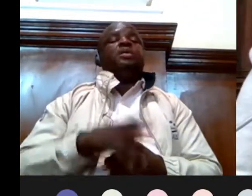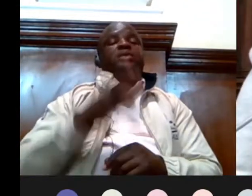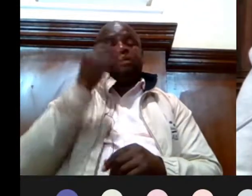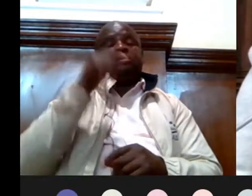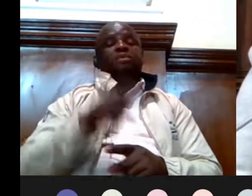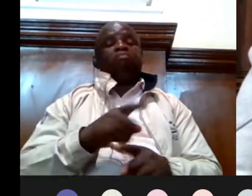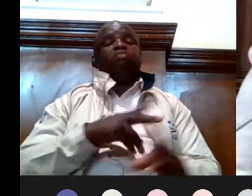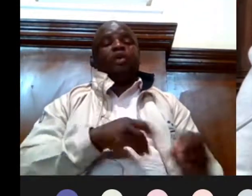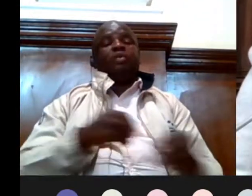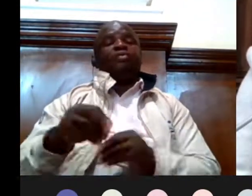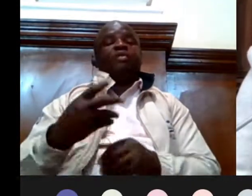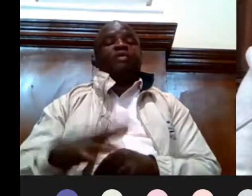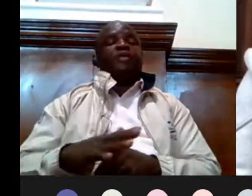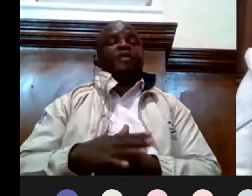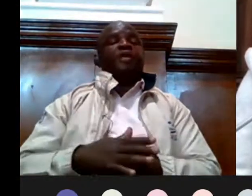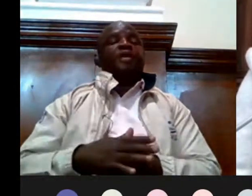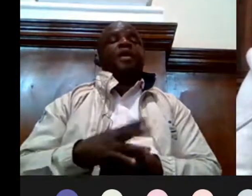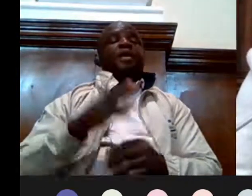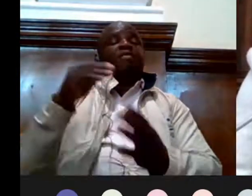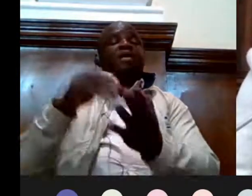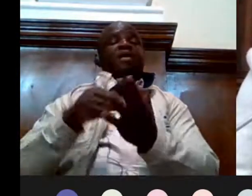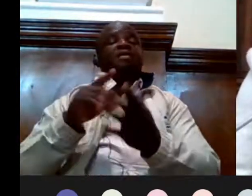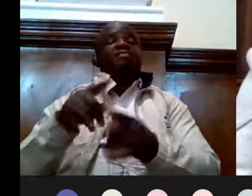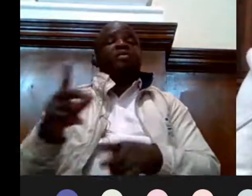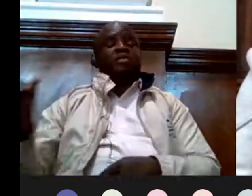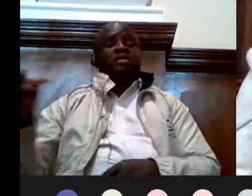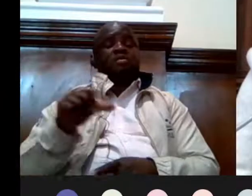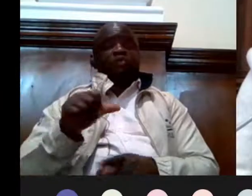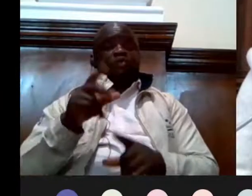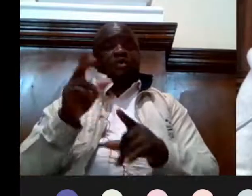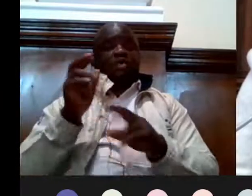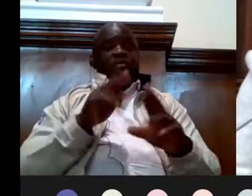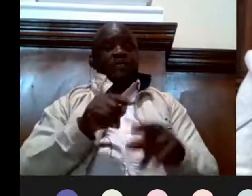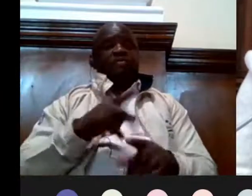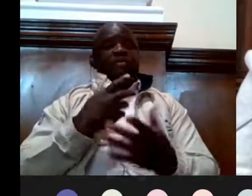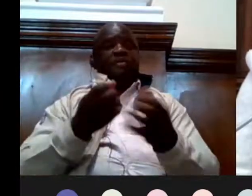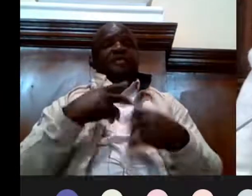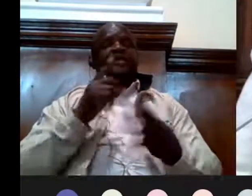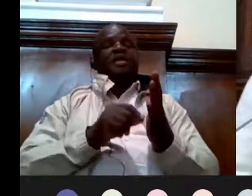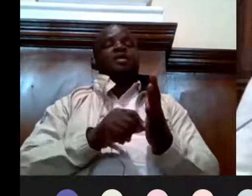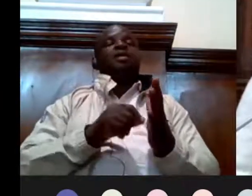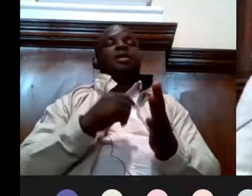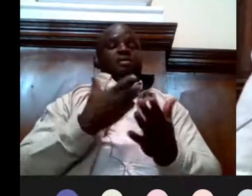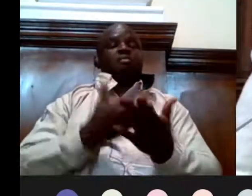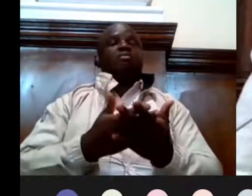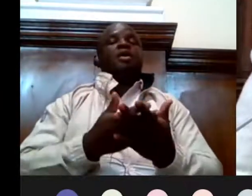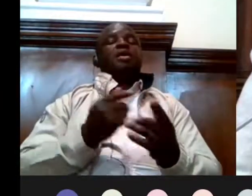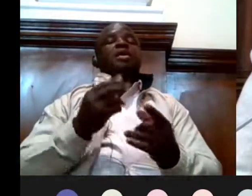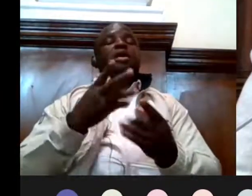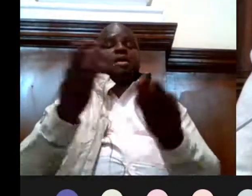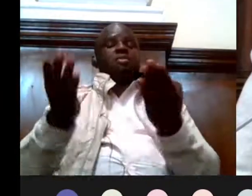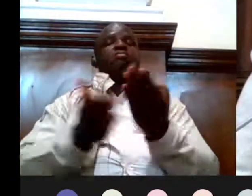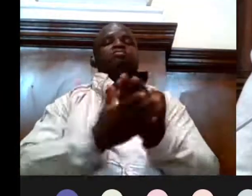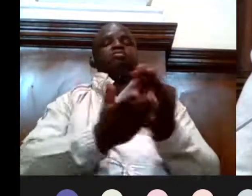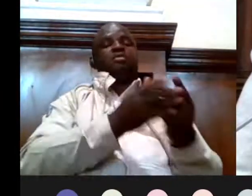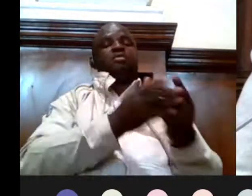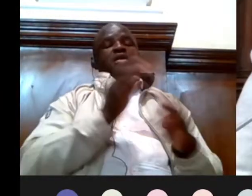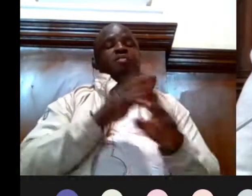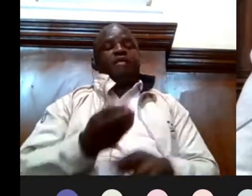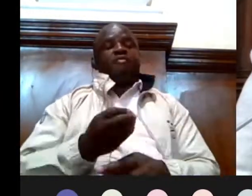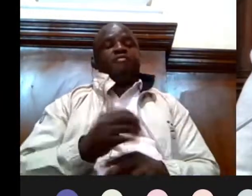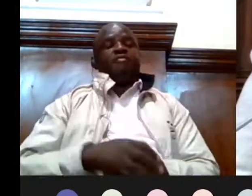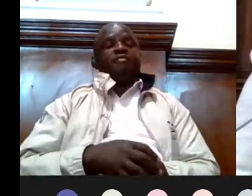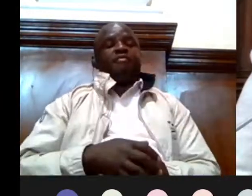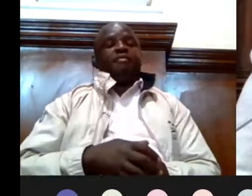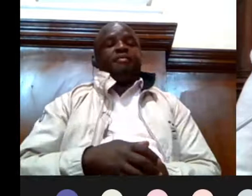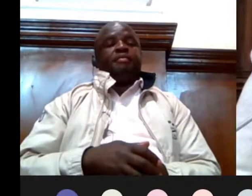deferred. So up until that time, they come back to us with other dates. We will then bring those reports to